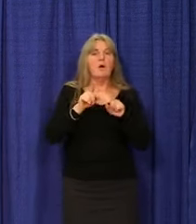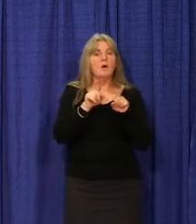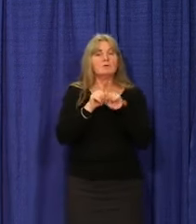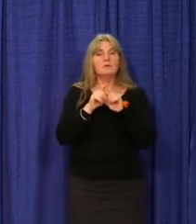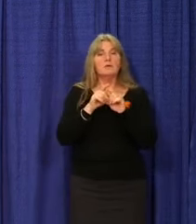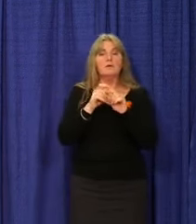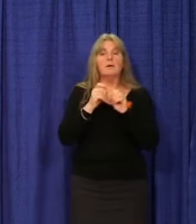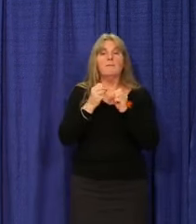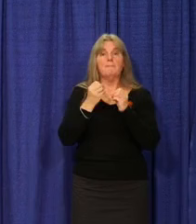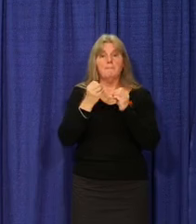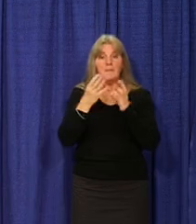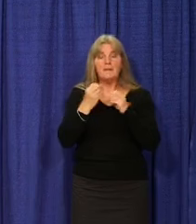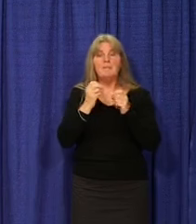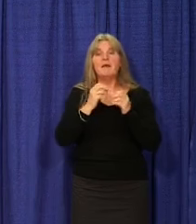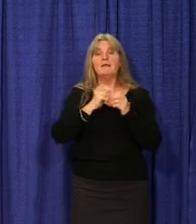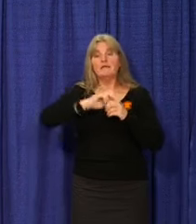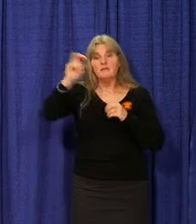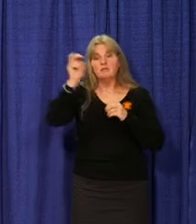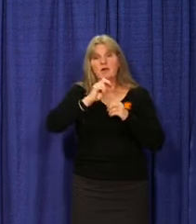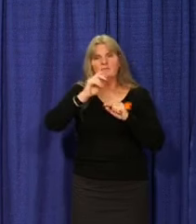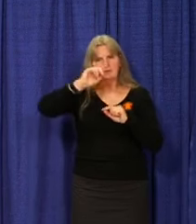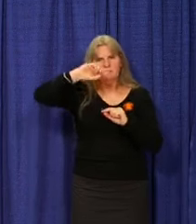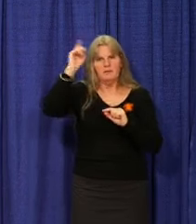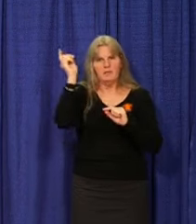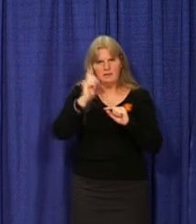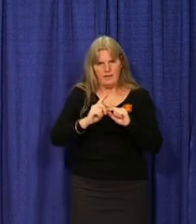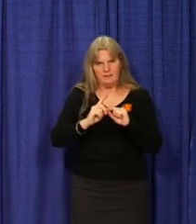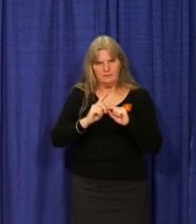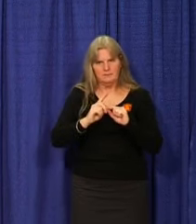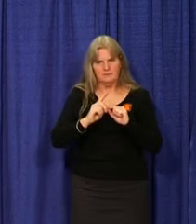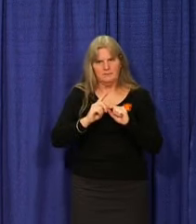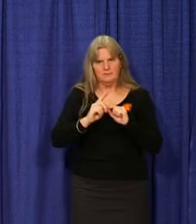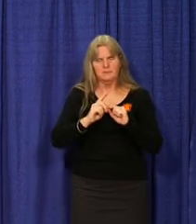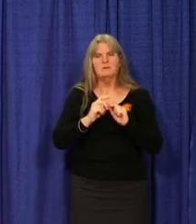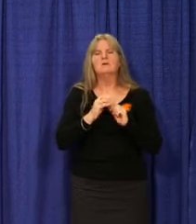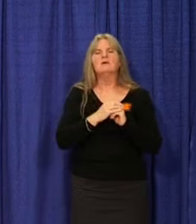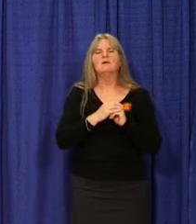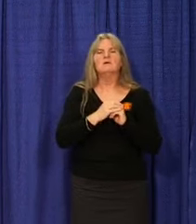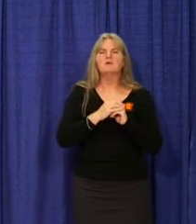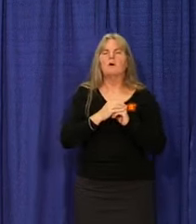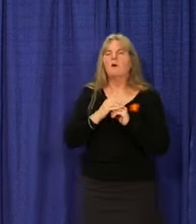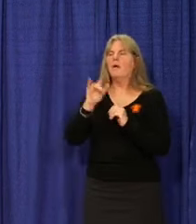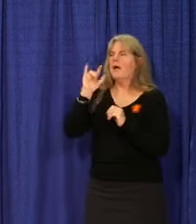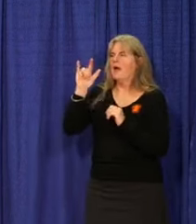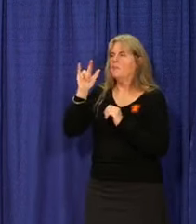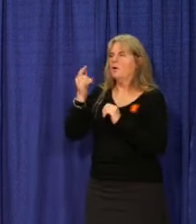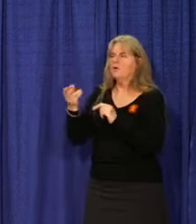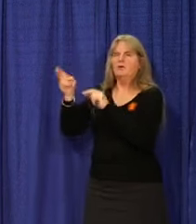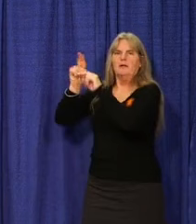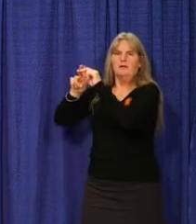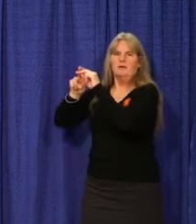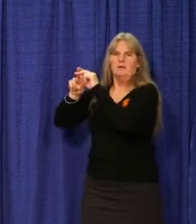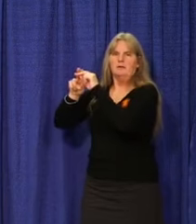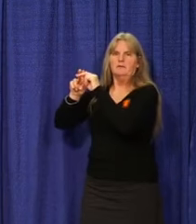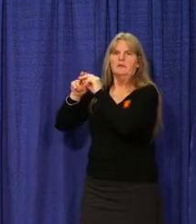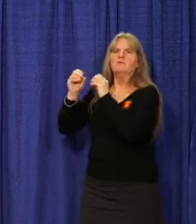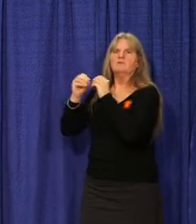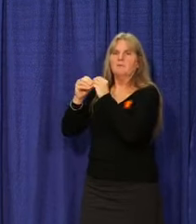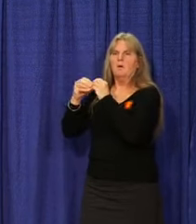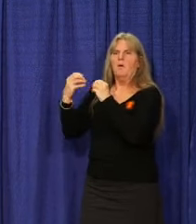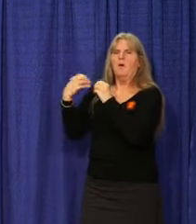travelers is down. Will be increasing. We think that there'll be an increase at the airports, so we will increase